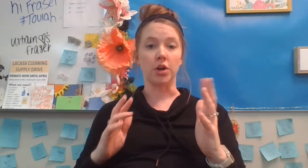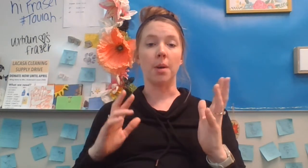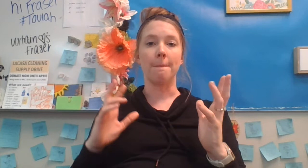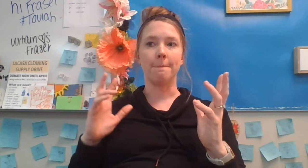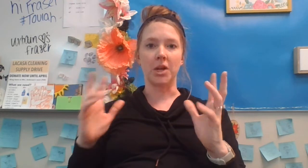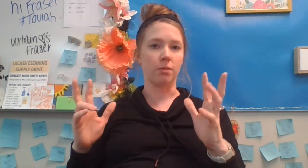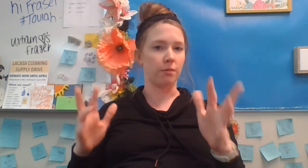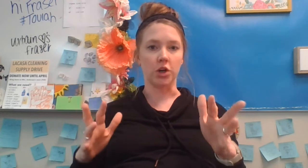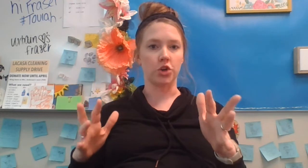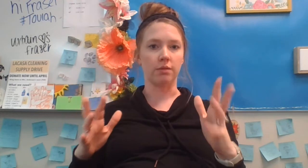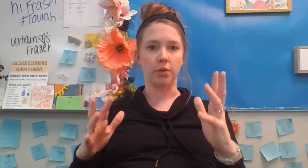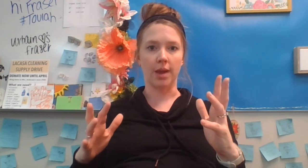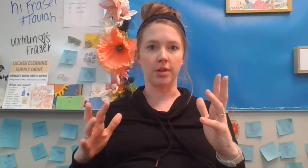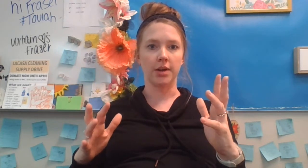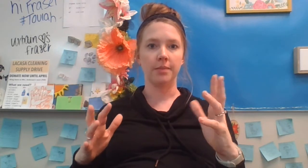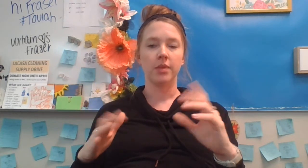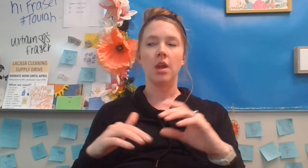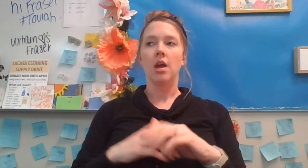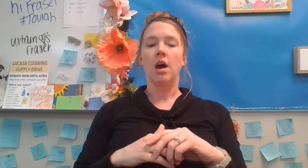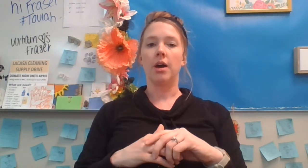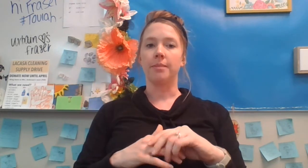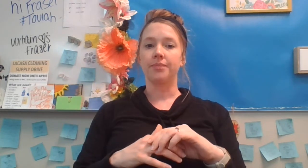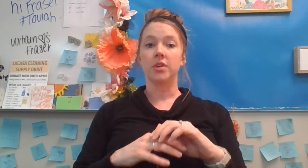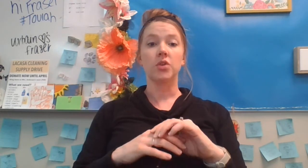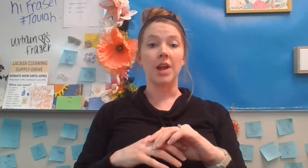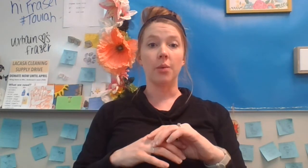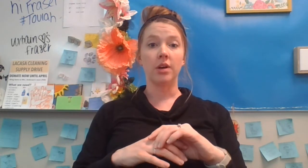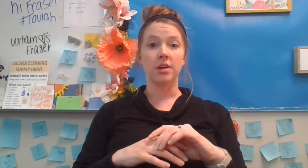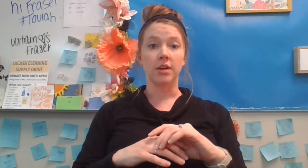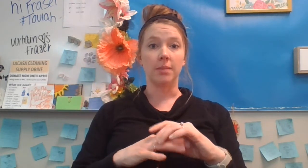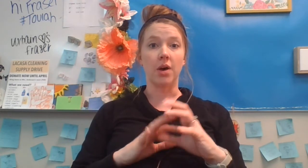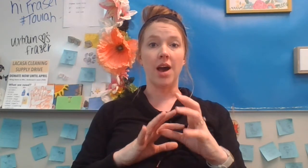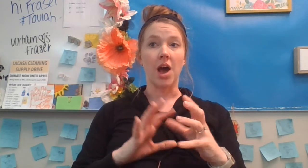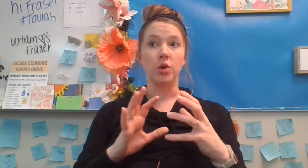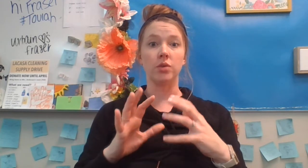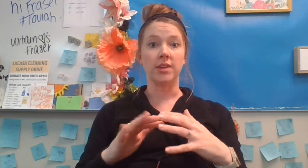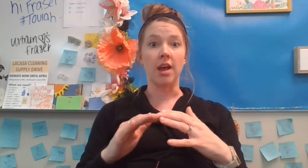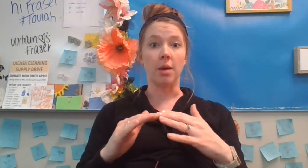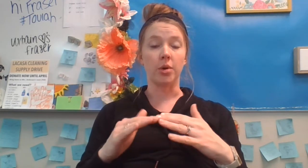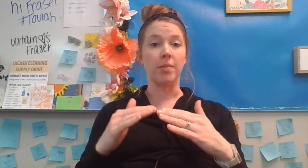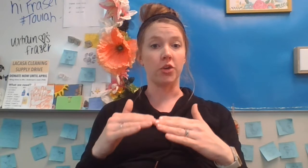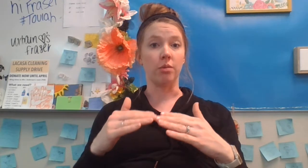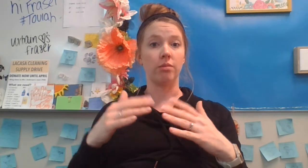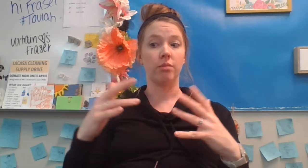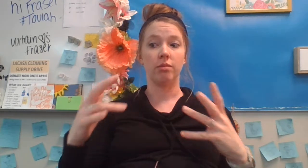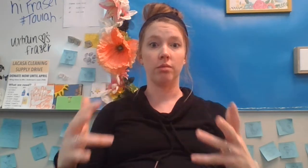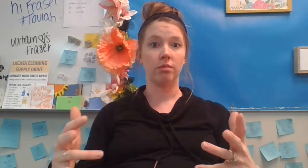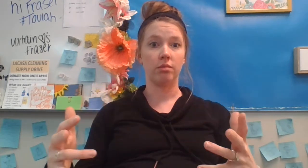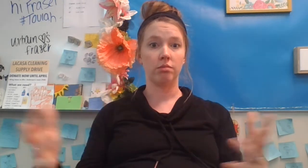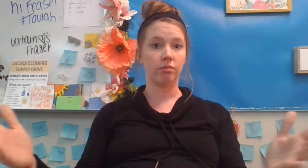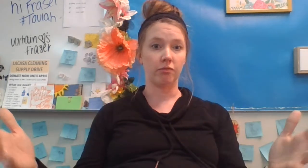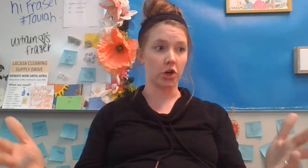your bedroom furniture vocabulary. So now we are going to talk about how you set up your bedroom